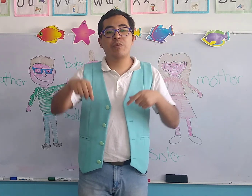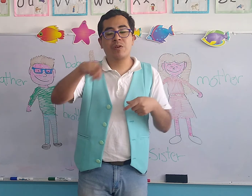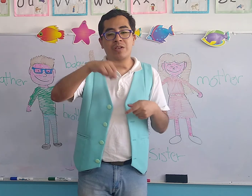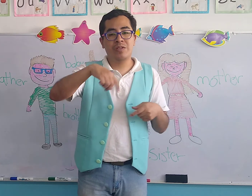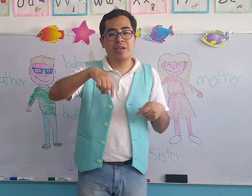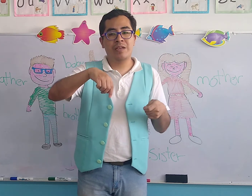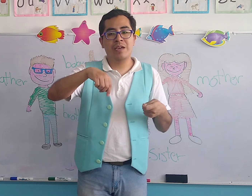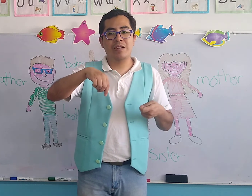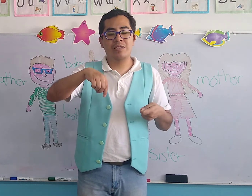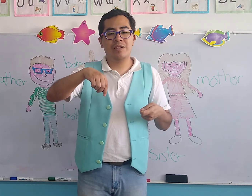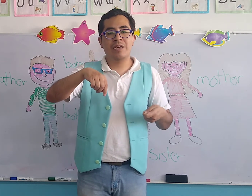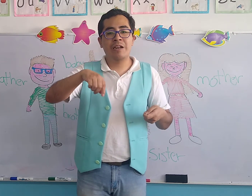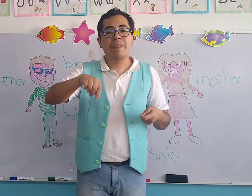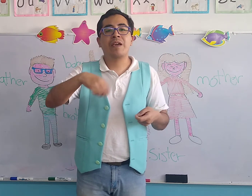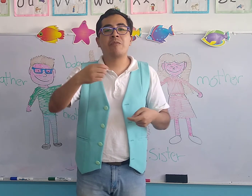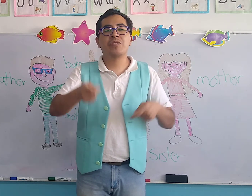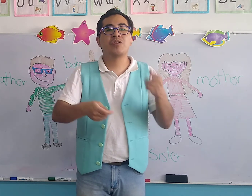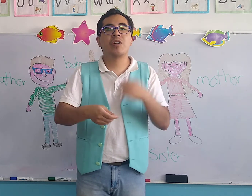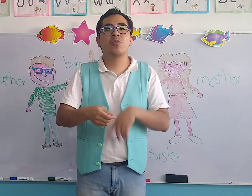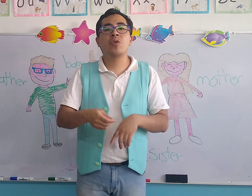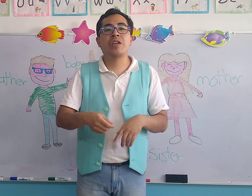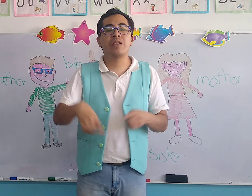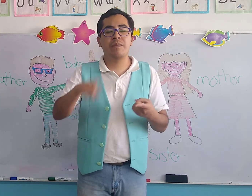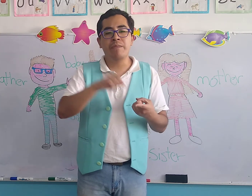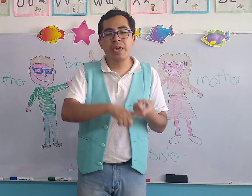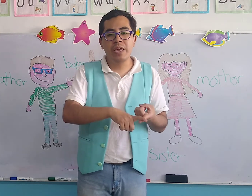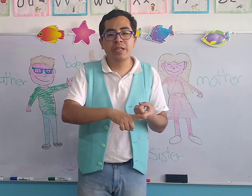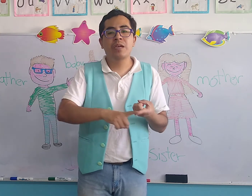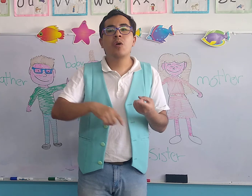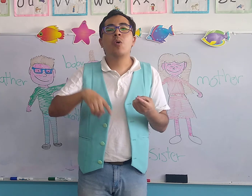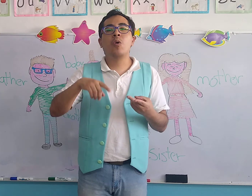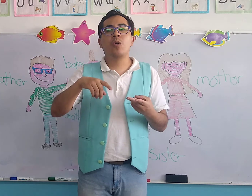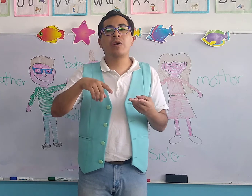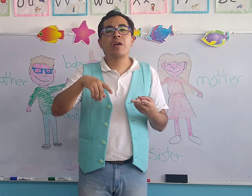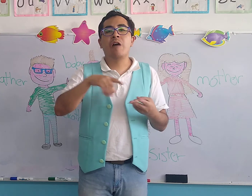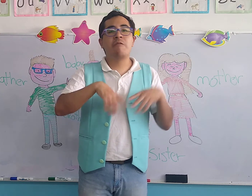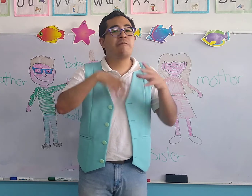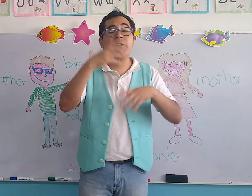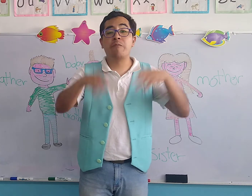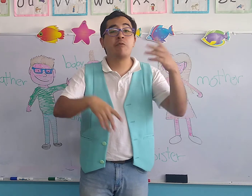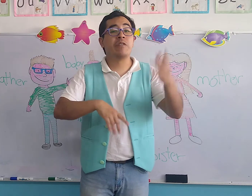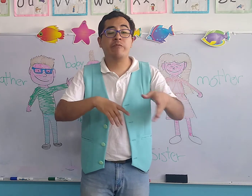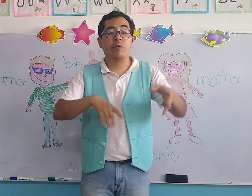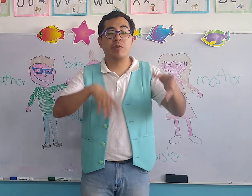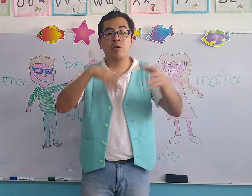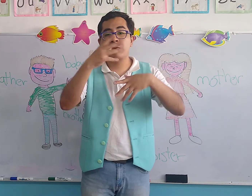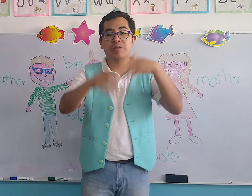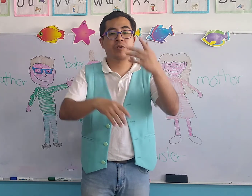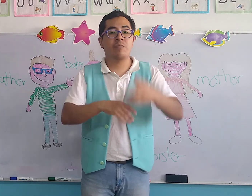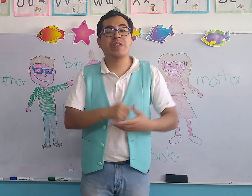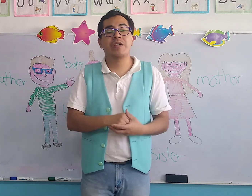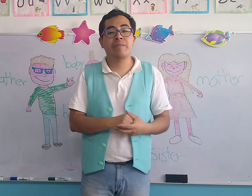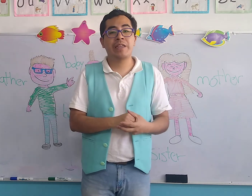poco de aceite en el sartén, and we start cooking the meat or our favorite food, o nuestra comida